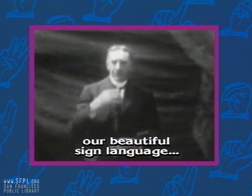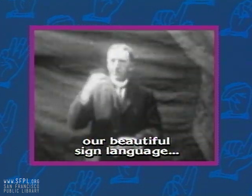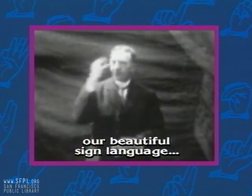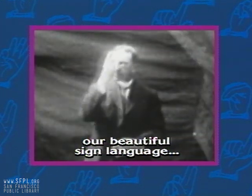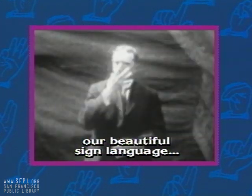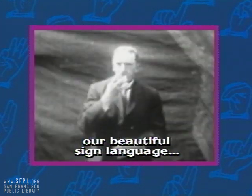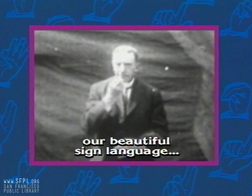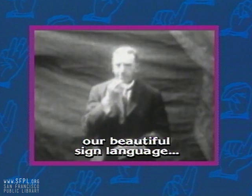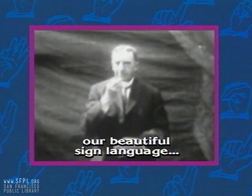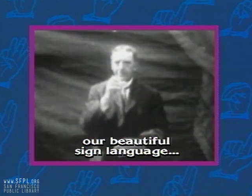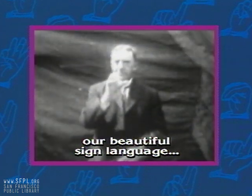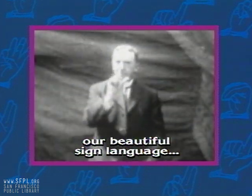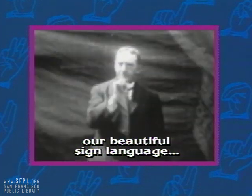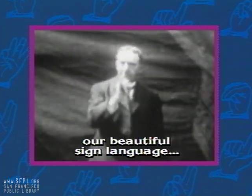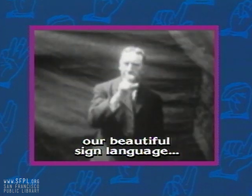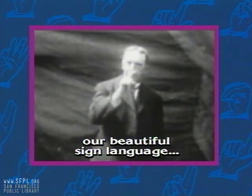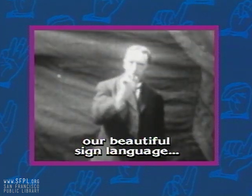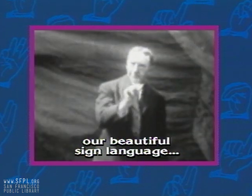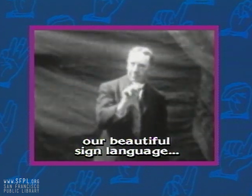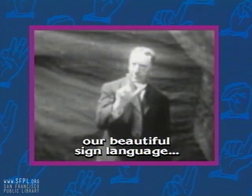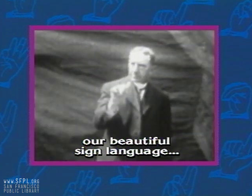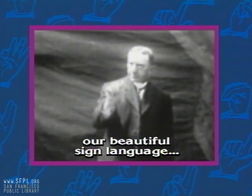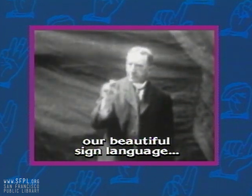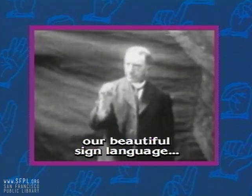our beautiful sign language